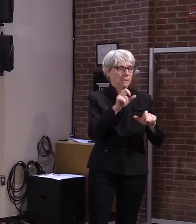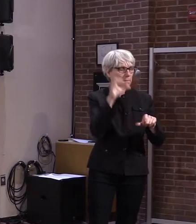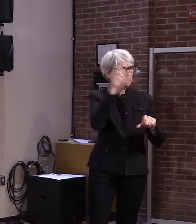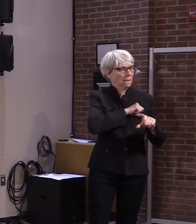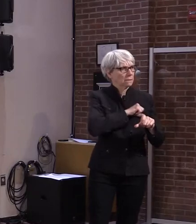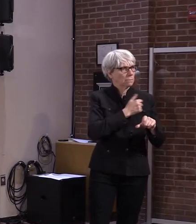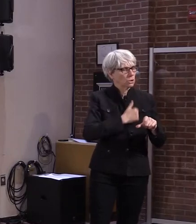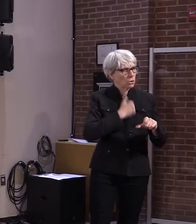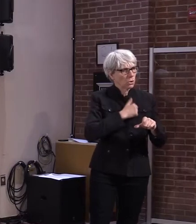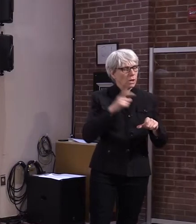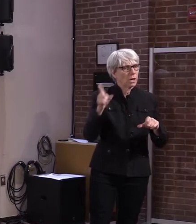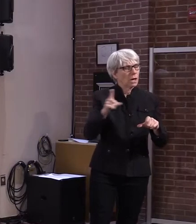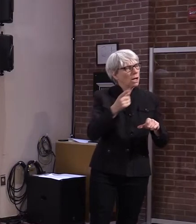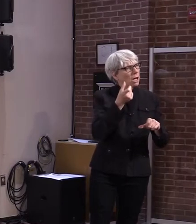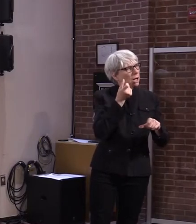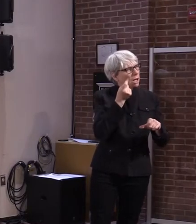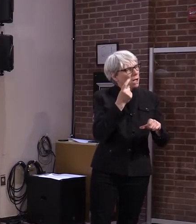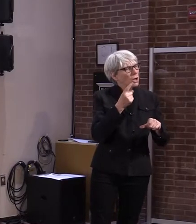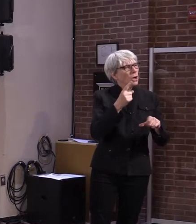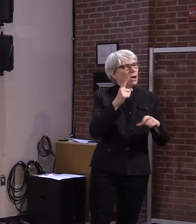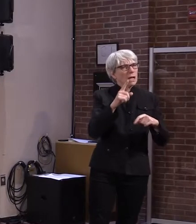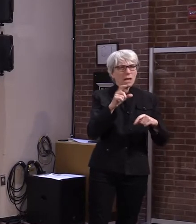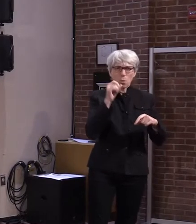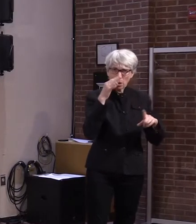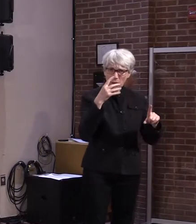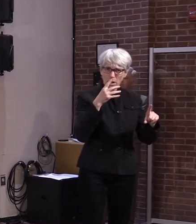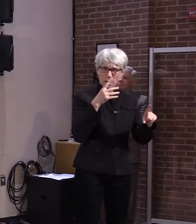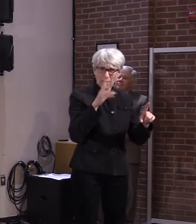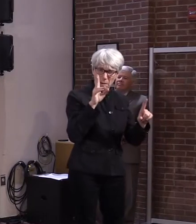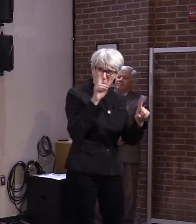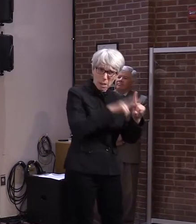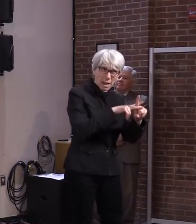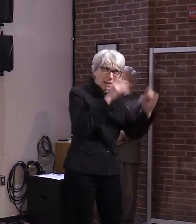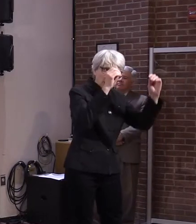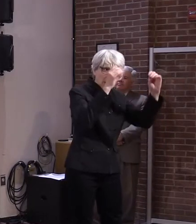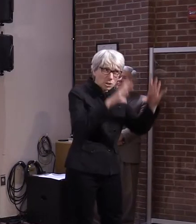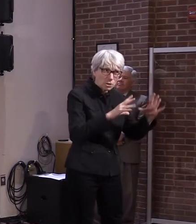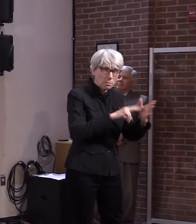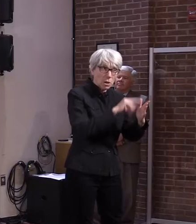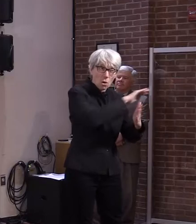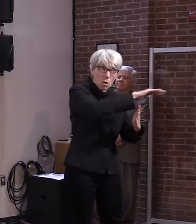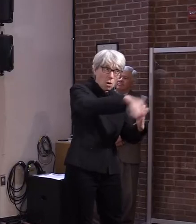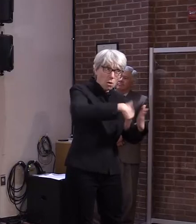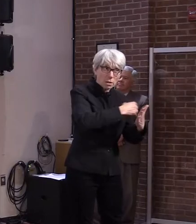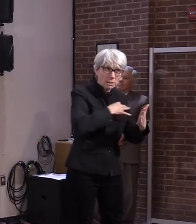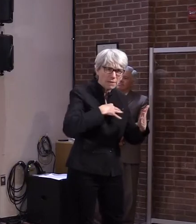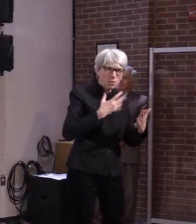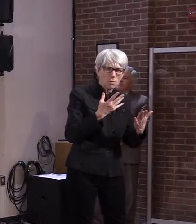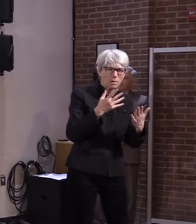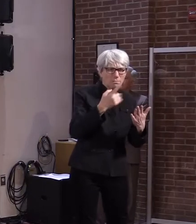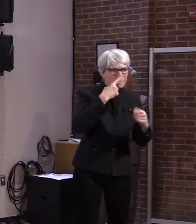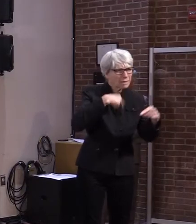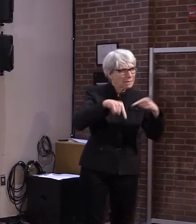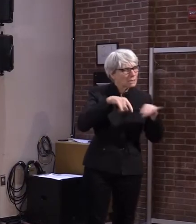which educators would be affected, and would that also be, everybody in the building?